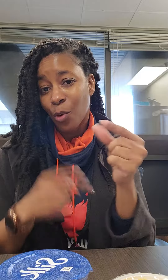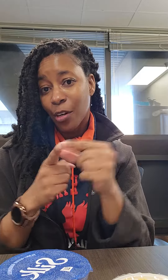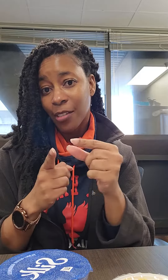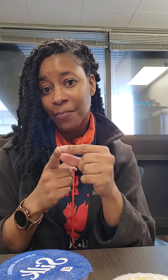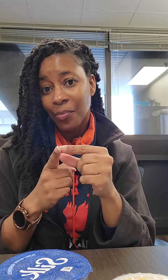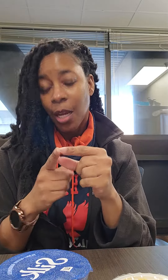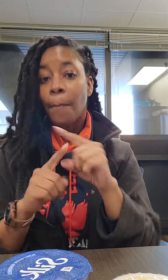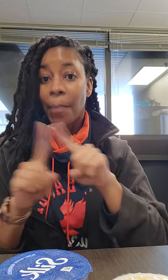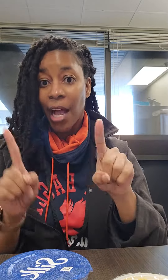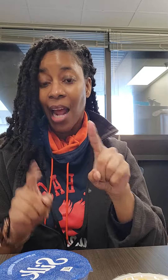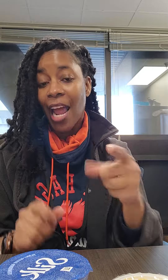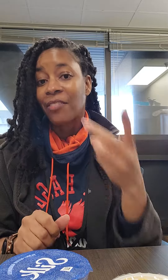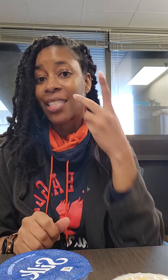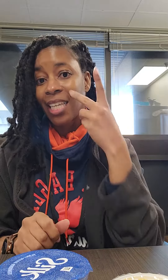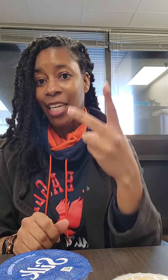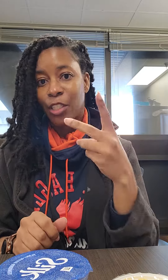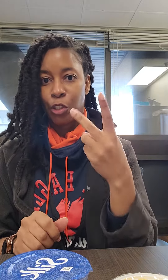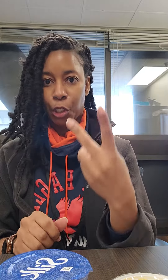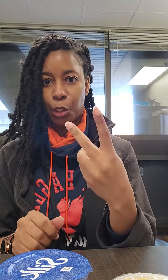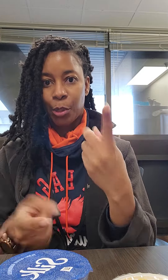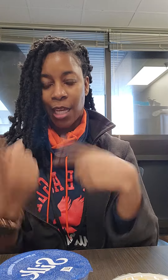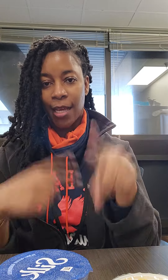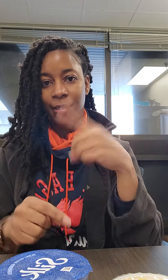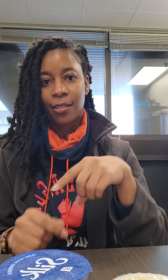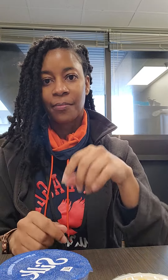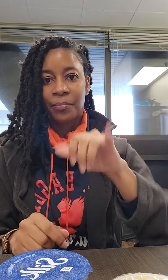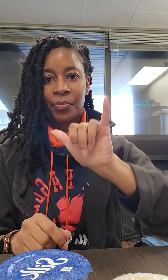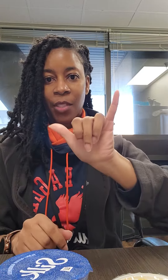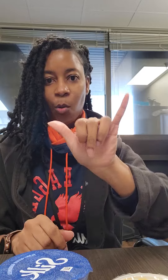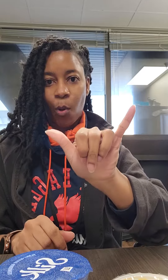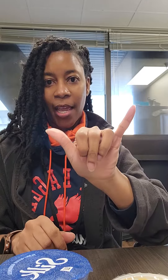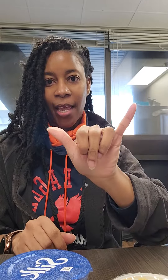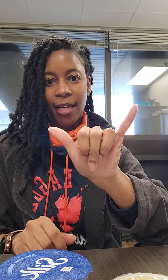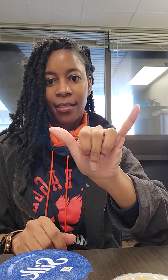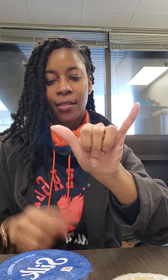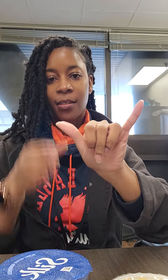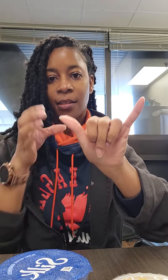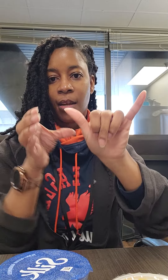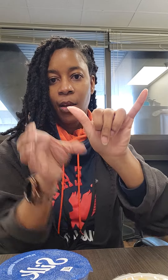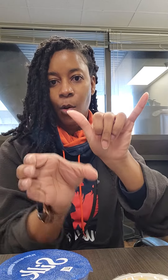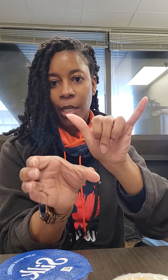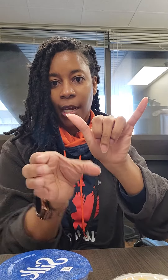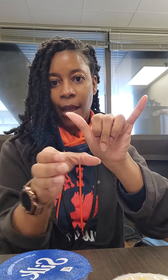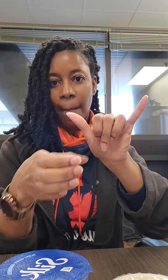word, but I have seen two signs. Y-hand, holding a cup.